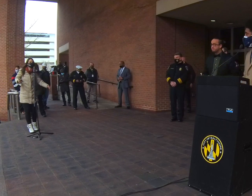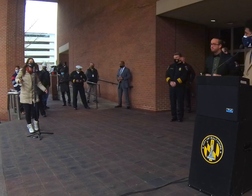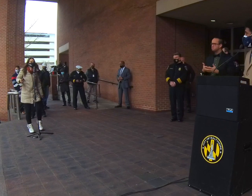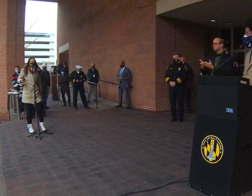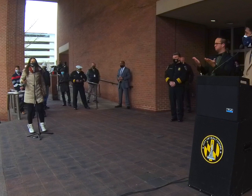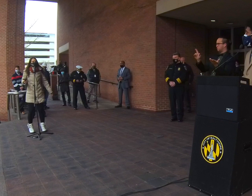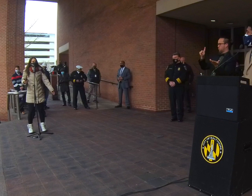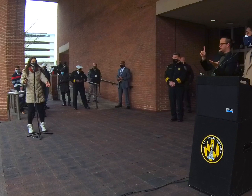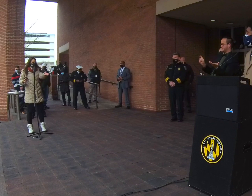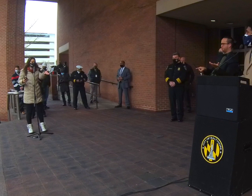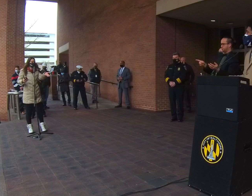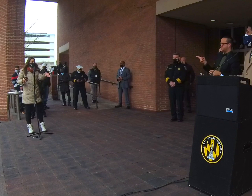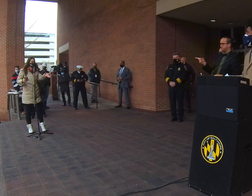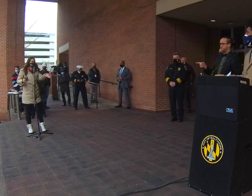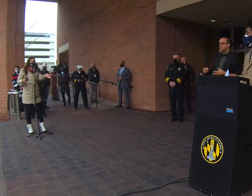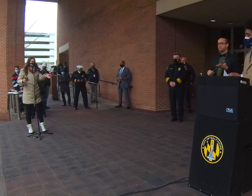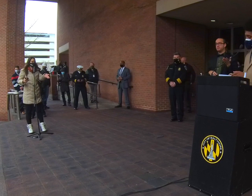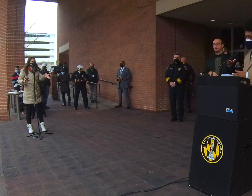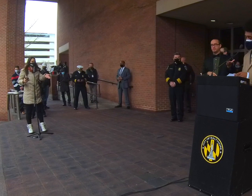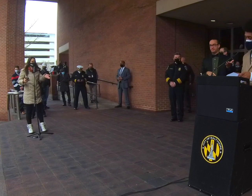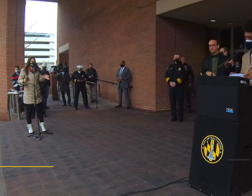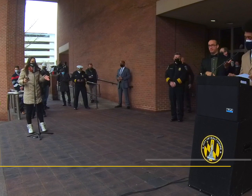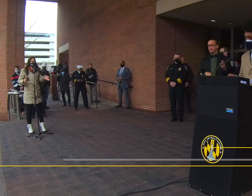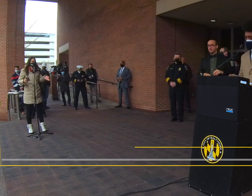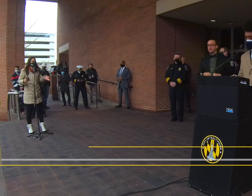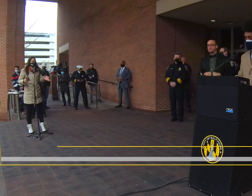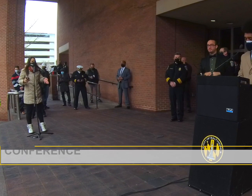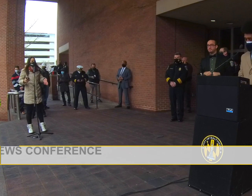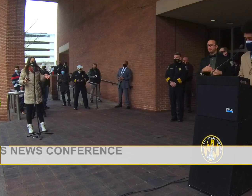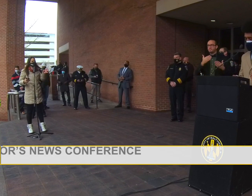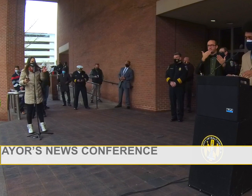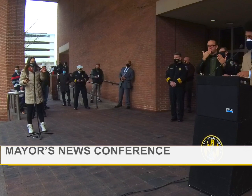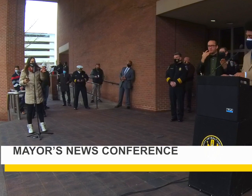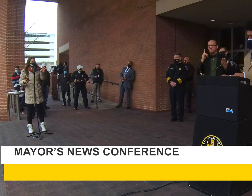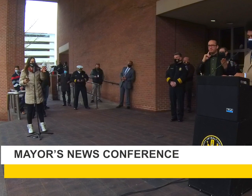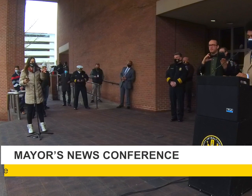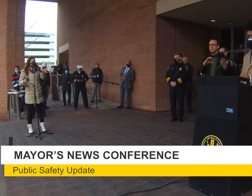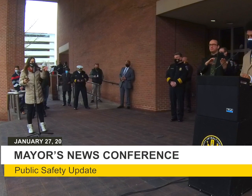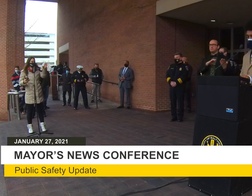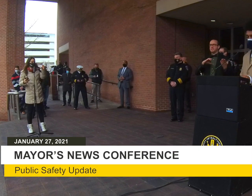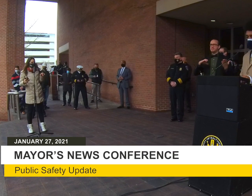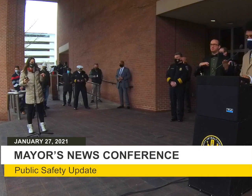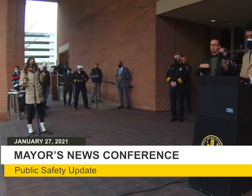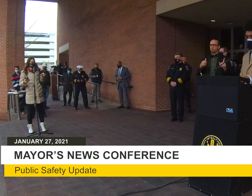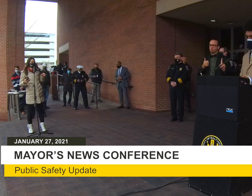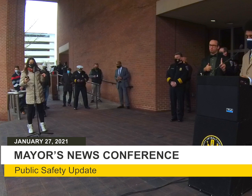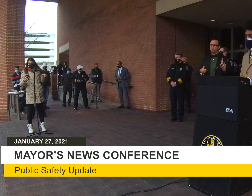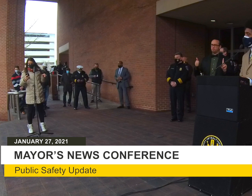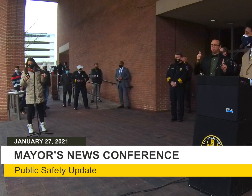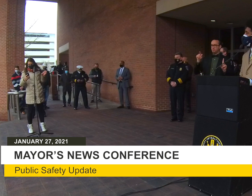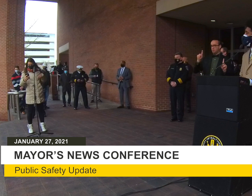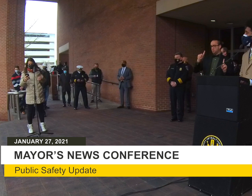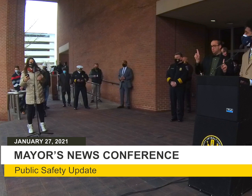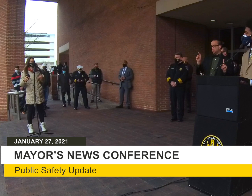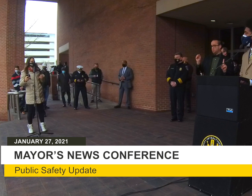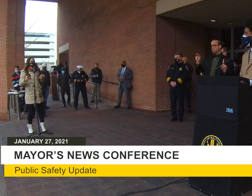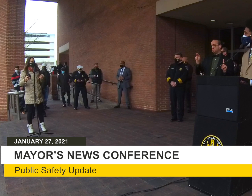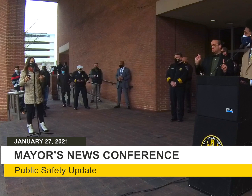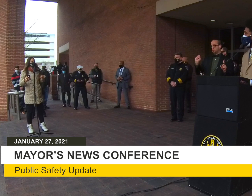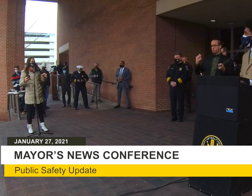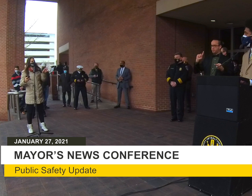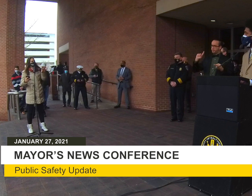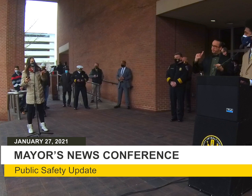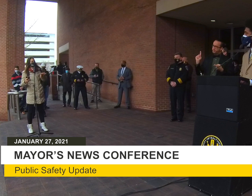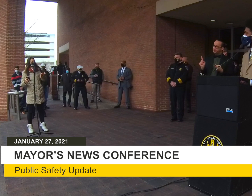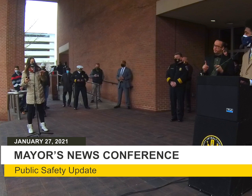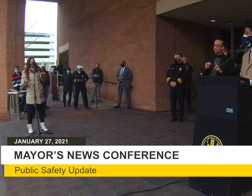Alexa? Good morning. For the commissioner concerning the microzones, of the reducing from 131 to 81, I